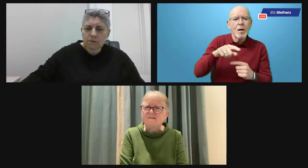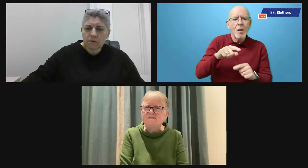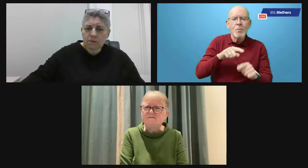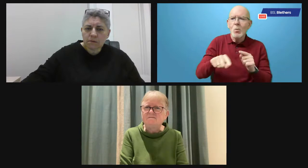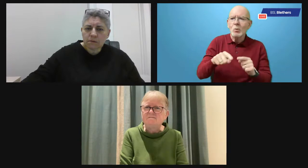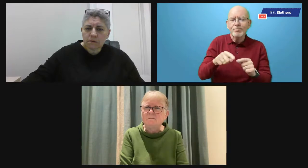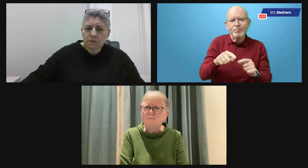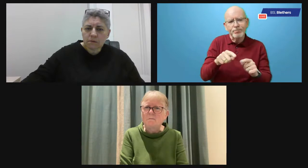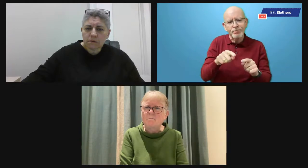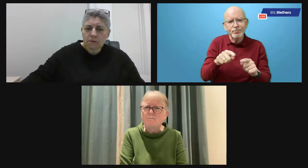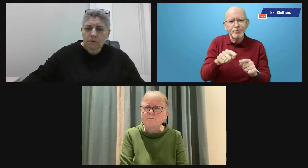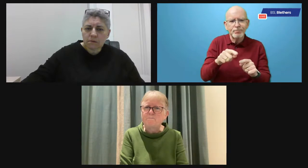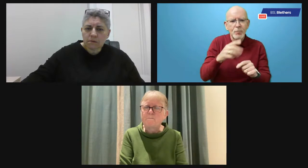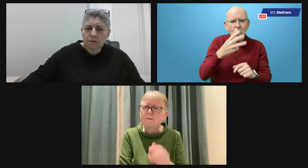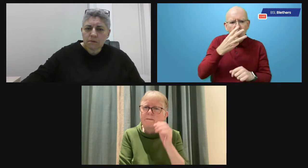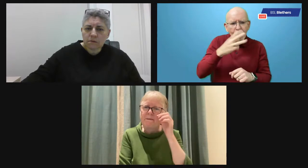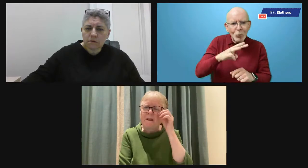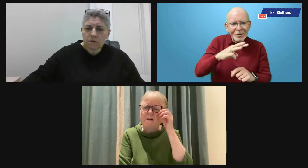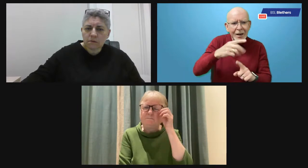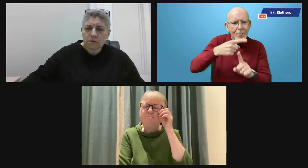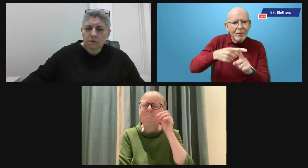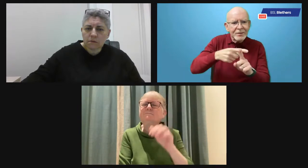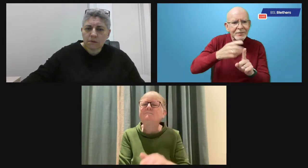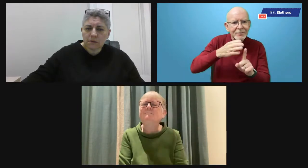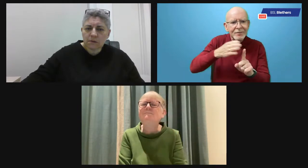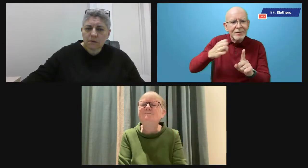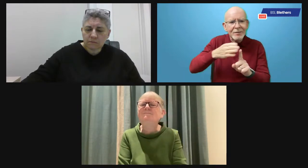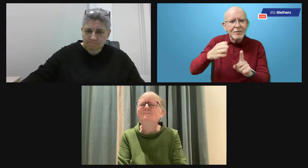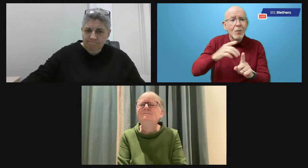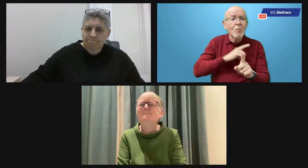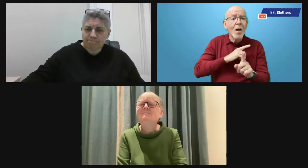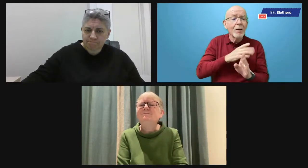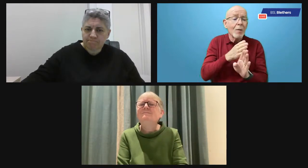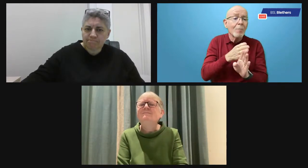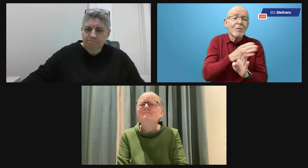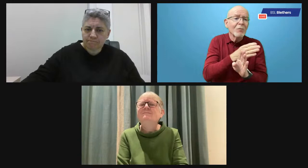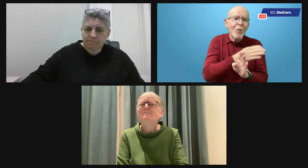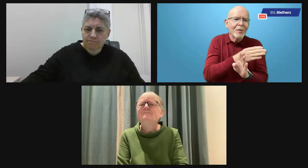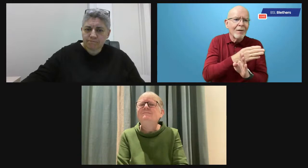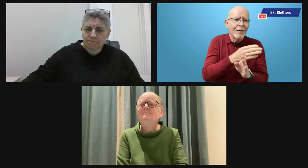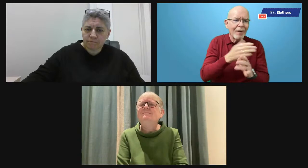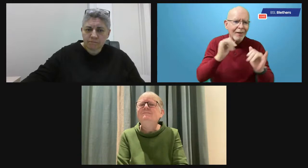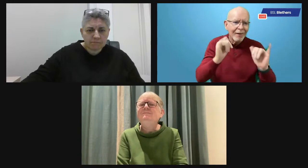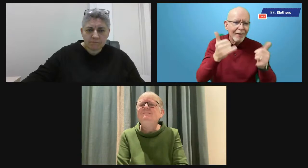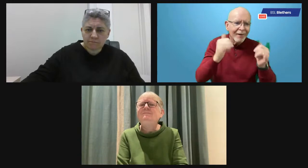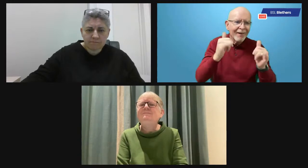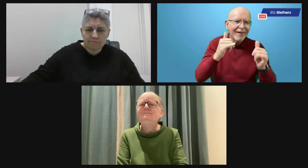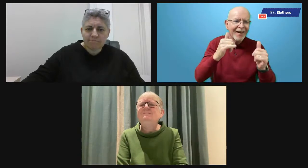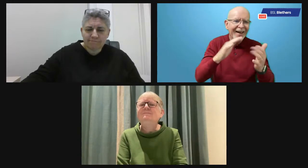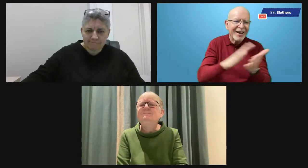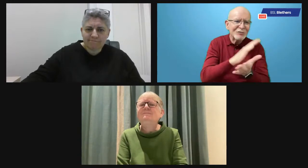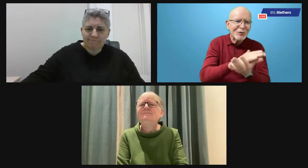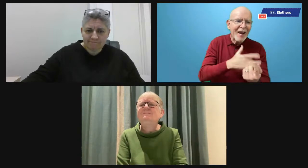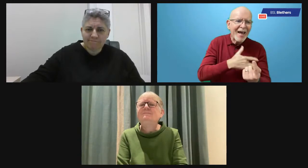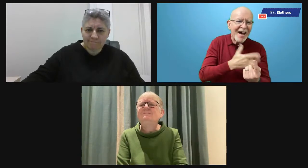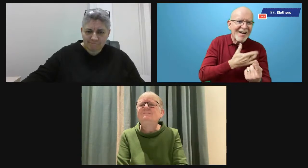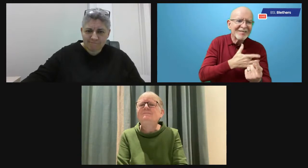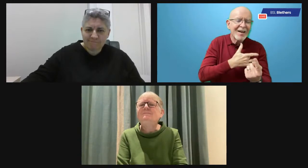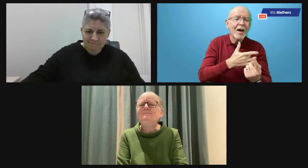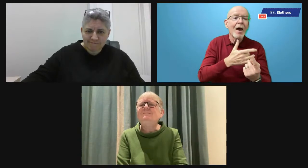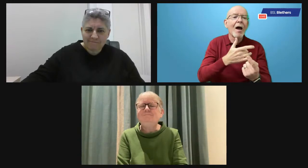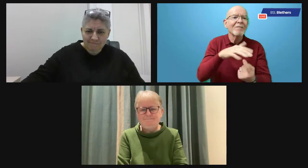reasons is in the past that most maybe people who were 30 plus were maybe